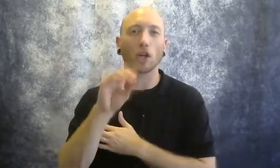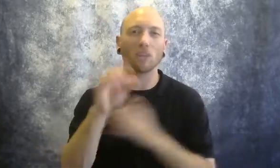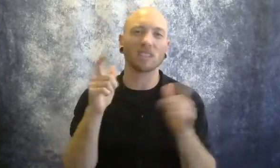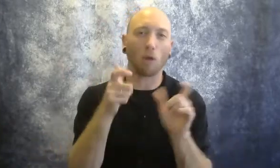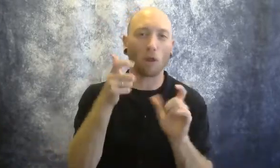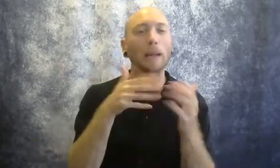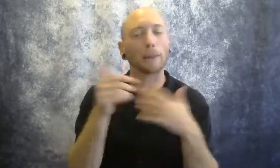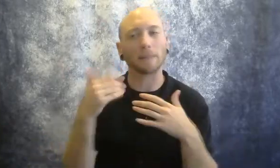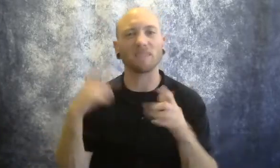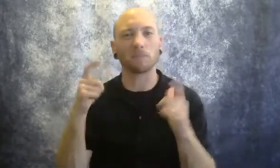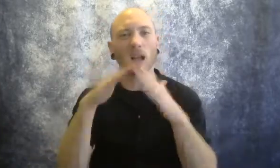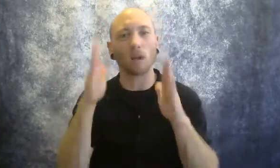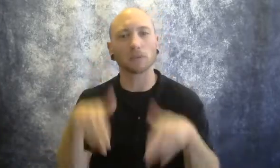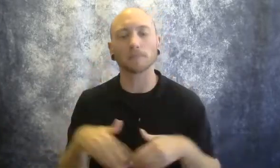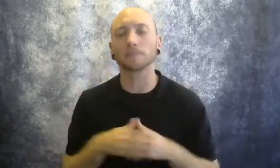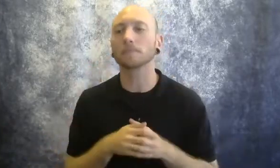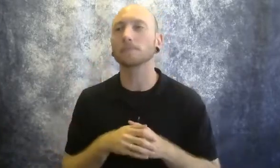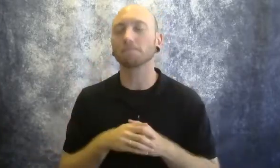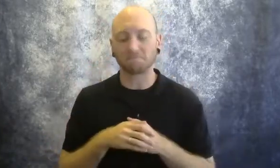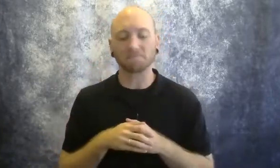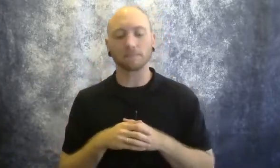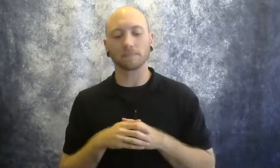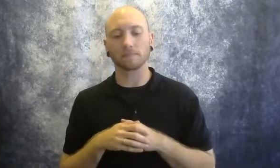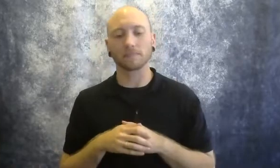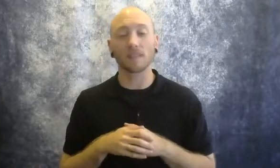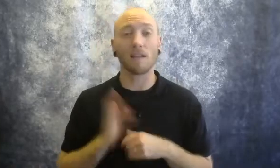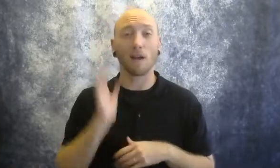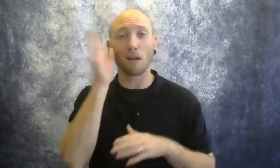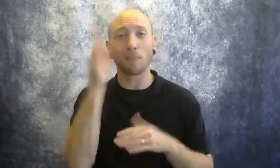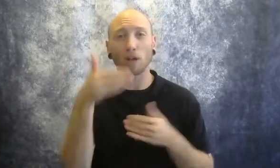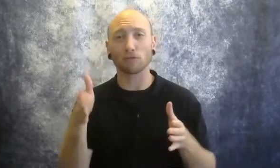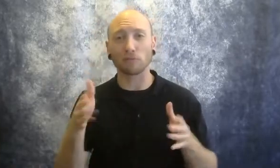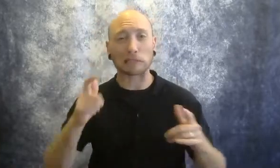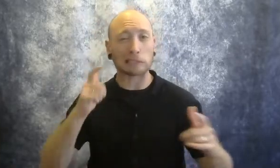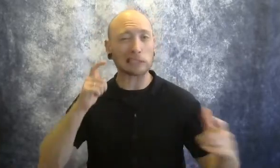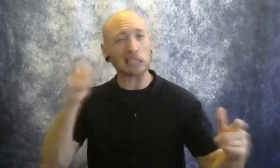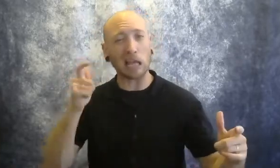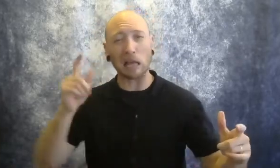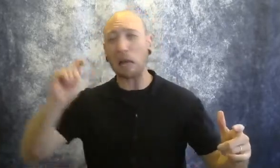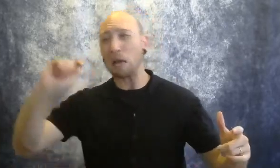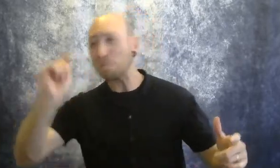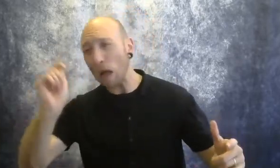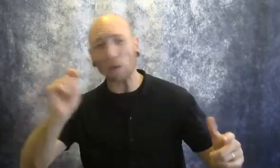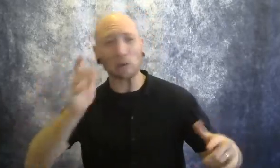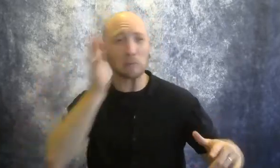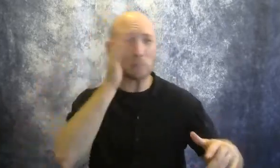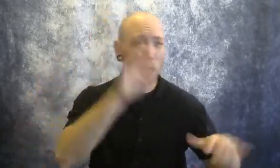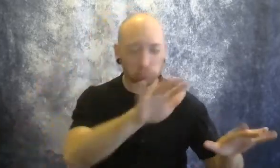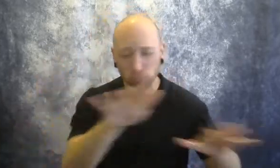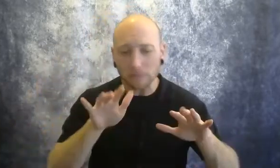just downsizing. But anyway, I was coming, we had a huge master suite with bathrooms